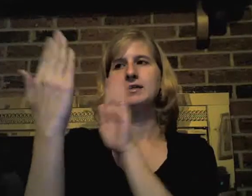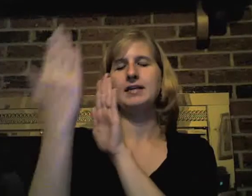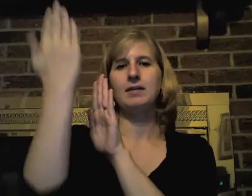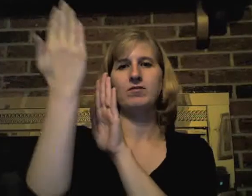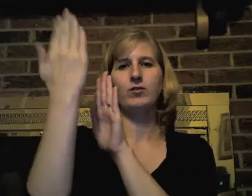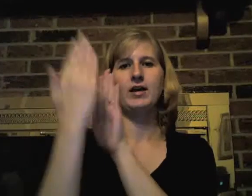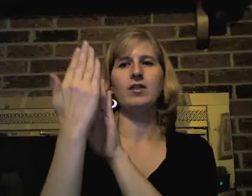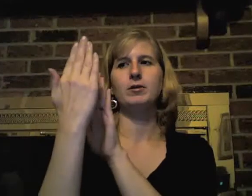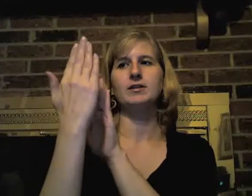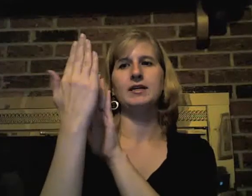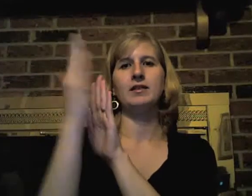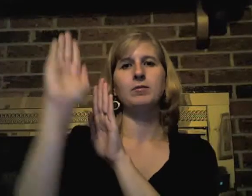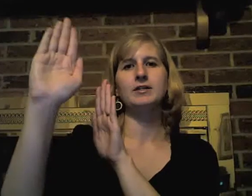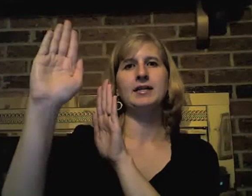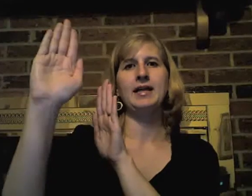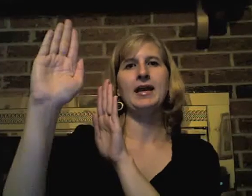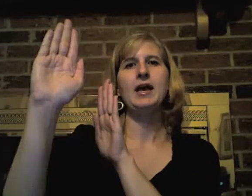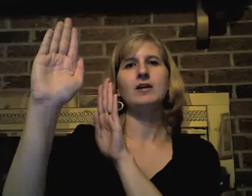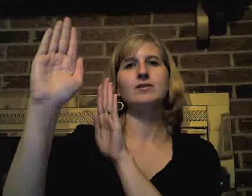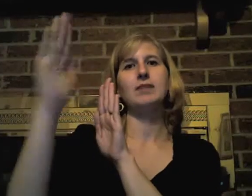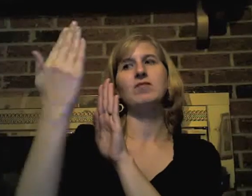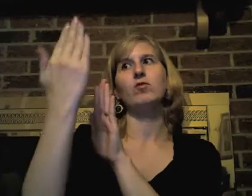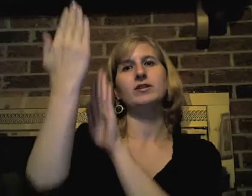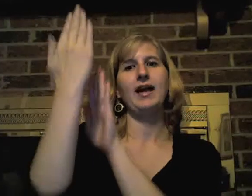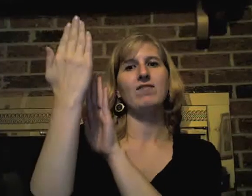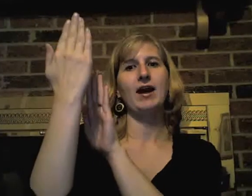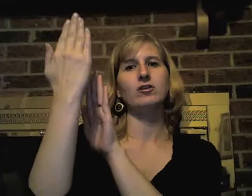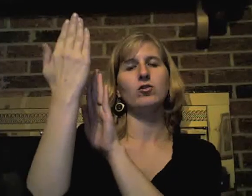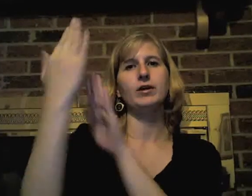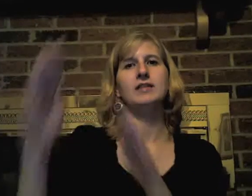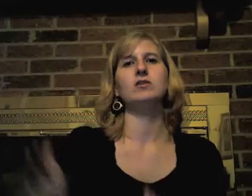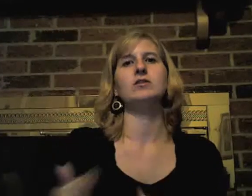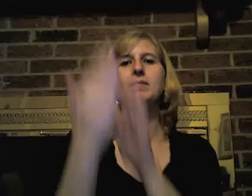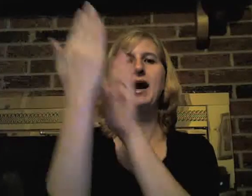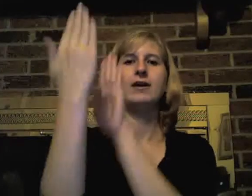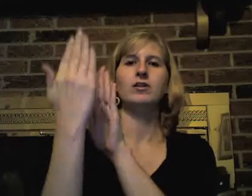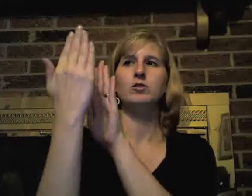other person, and the person that you're standing before is going to have higher authority, so it's going to be higher than you. Before.